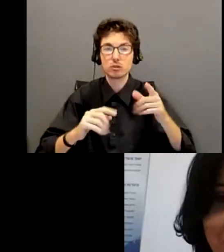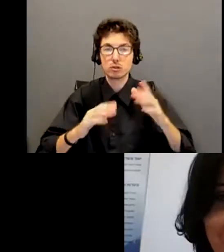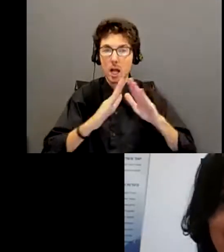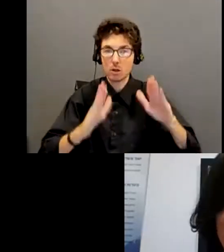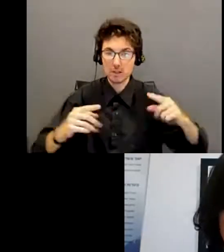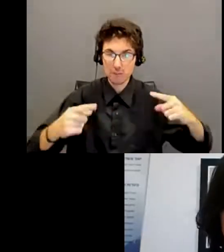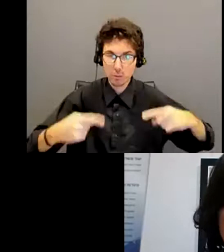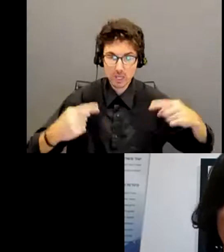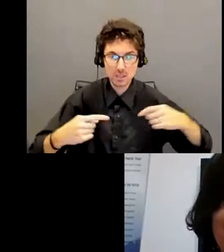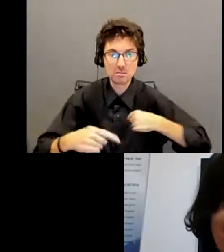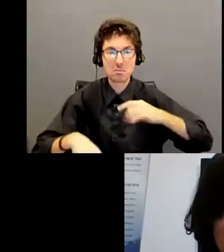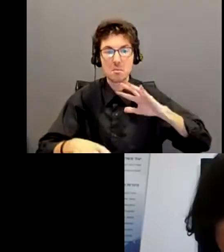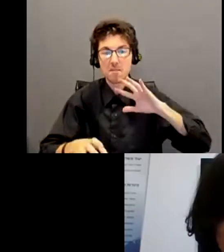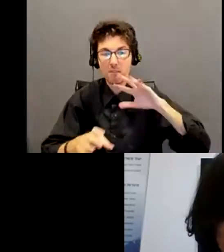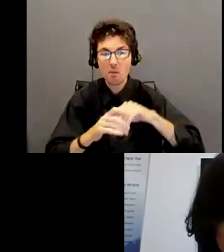for 5 years.